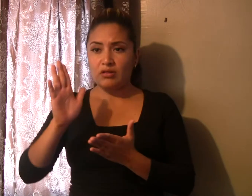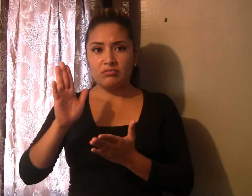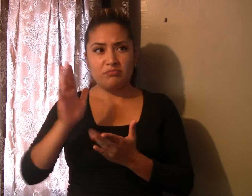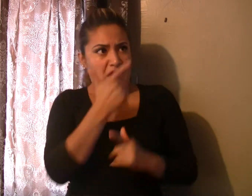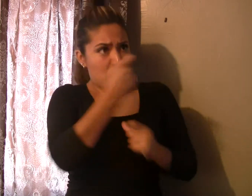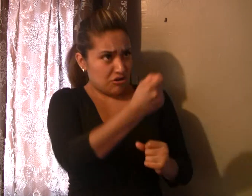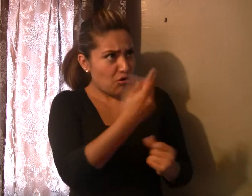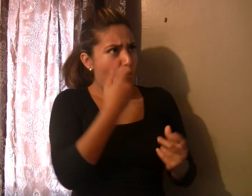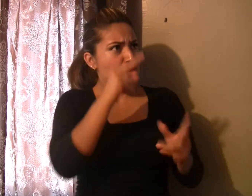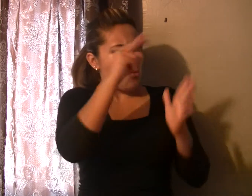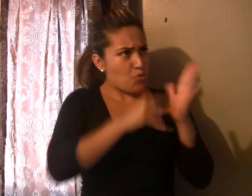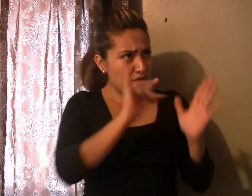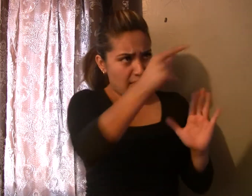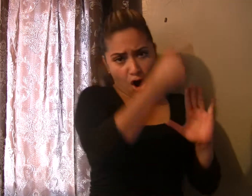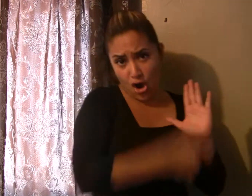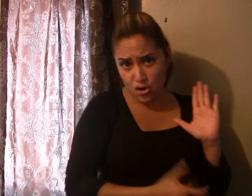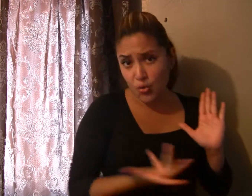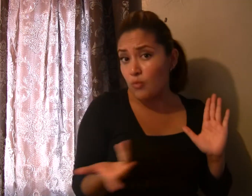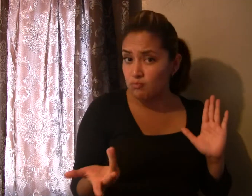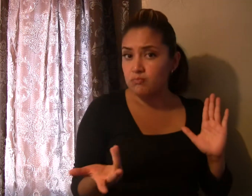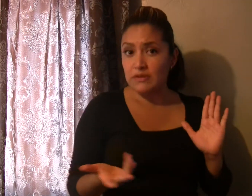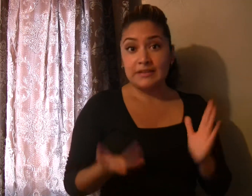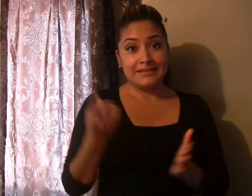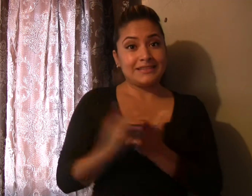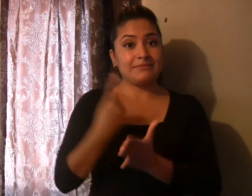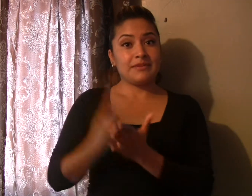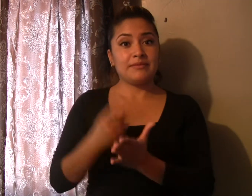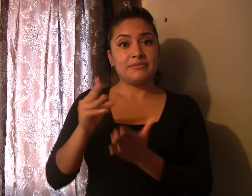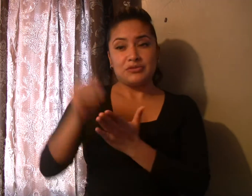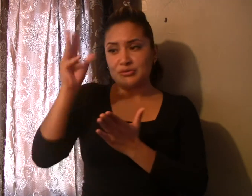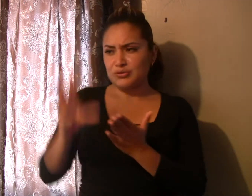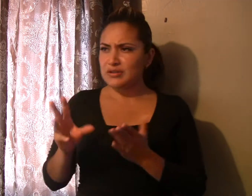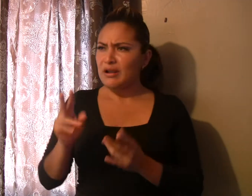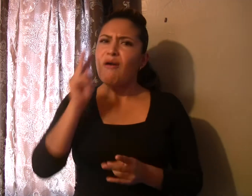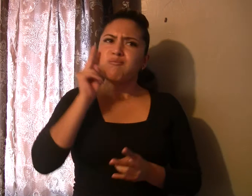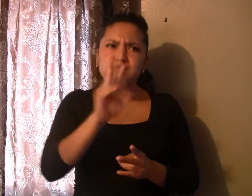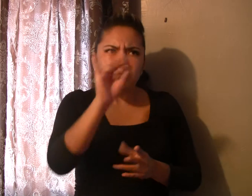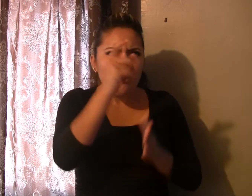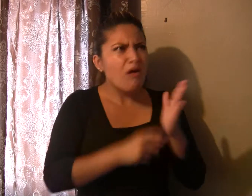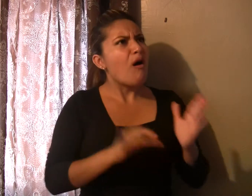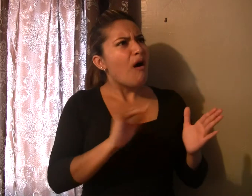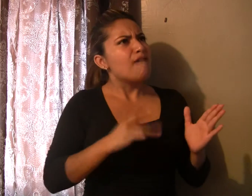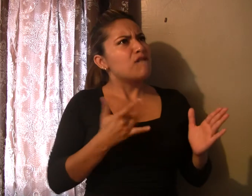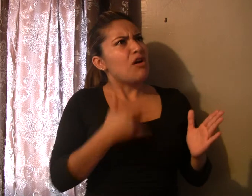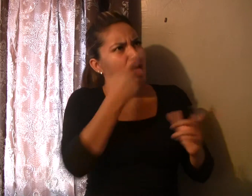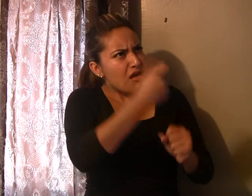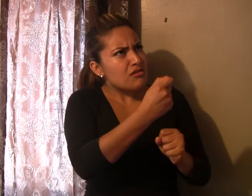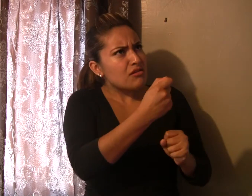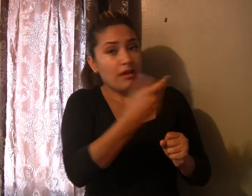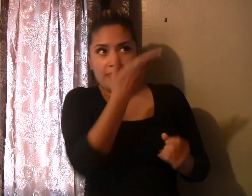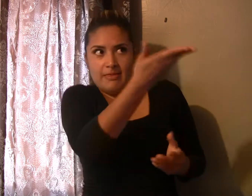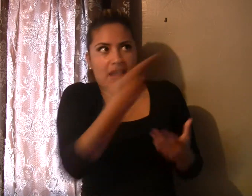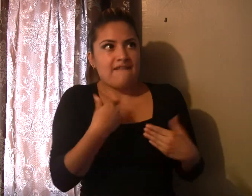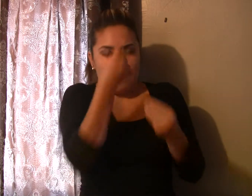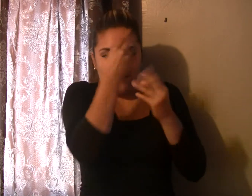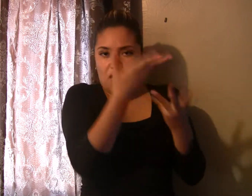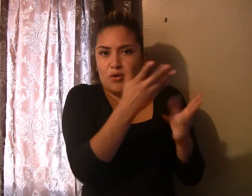article, because often students see a topic and then they decide they want to work on that topic. So there's a little information sharing in the beginning.